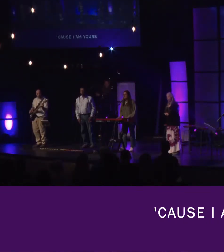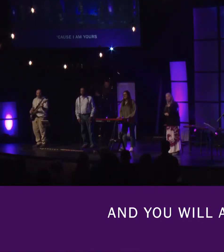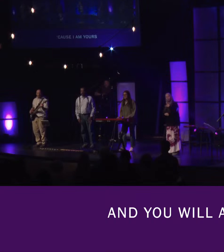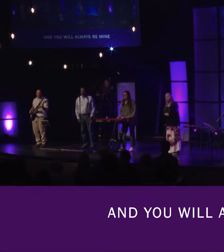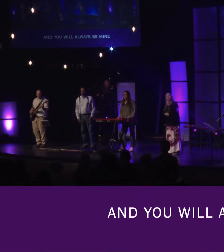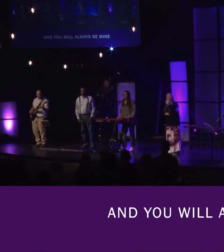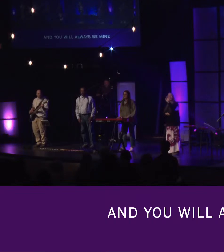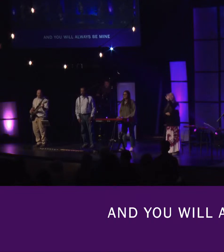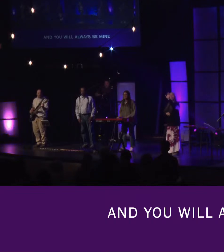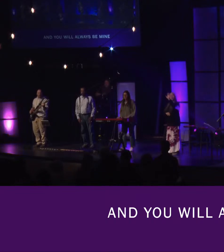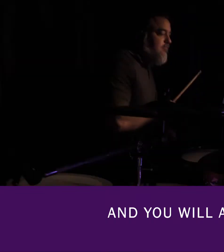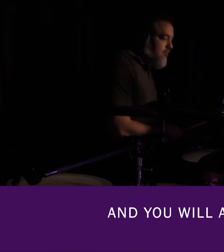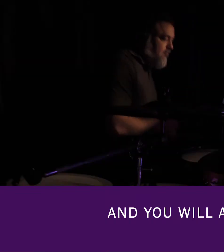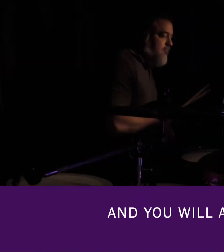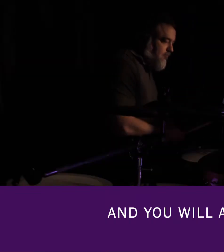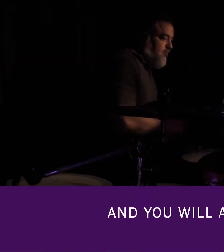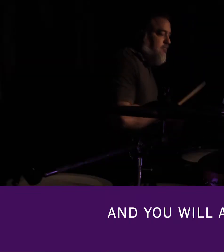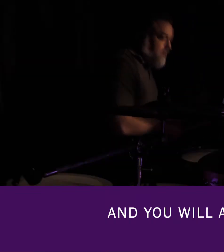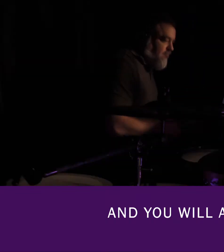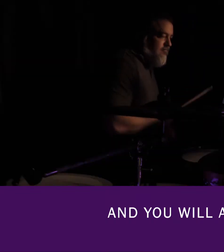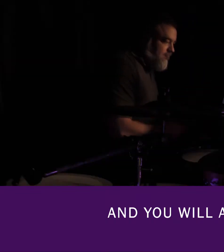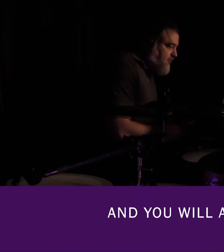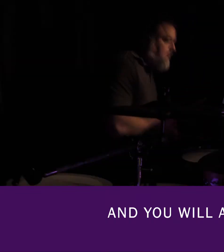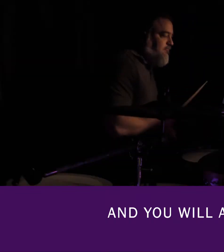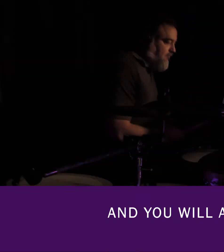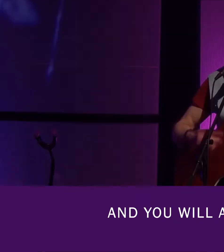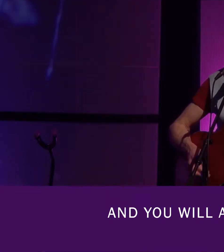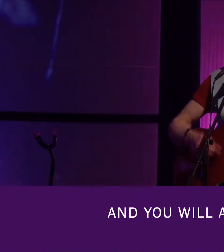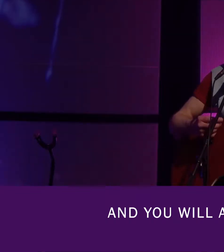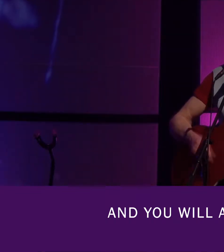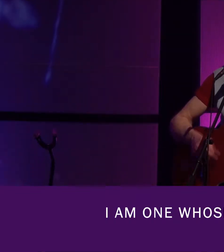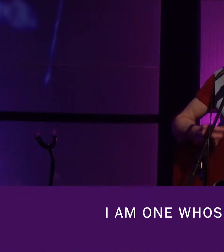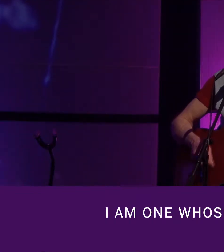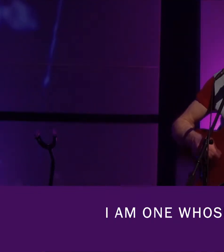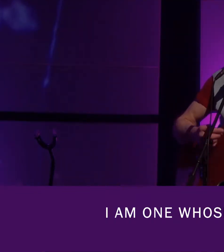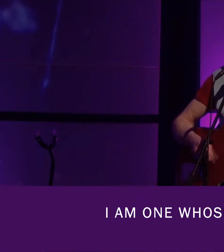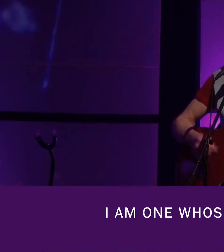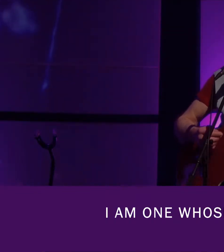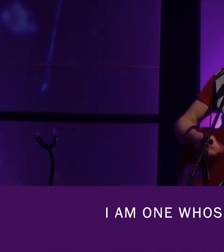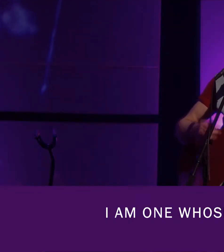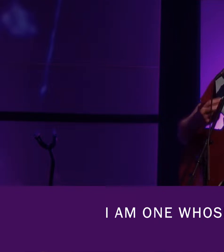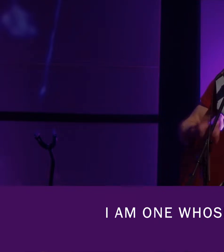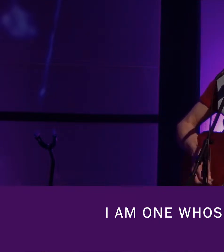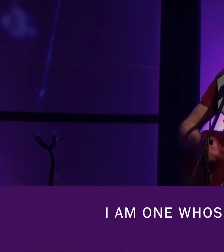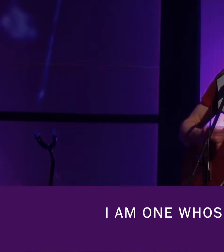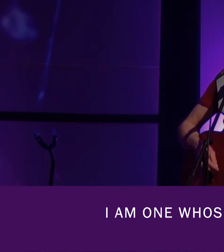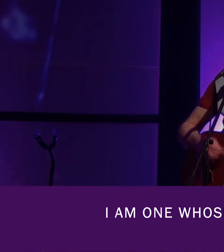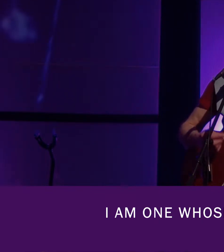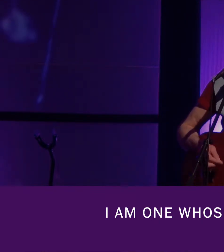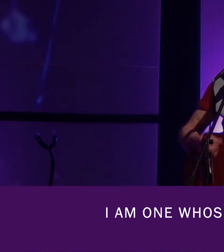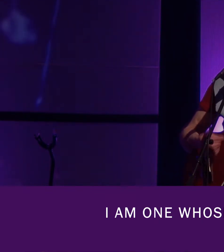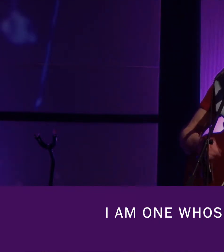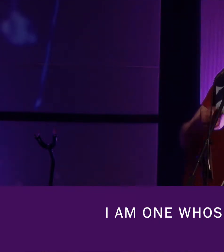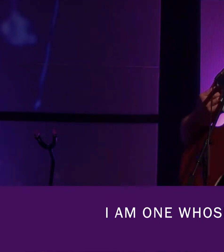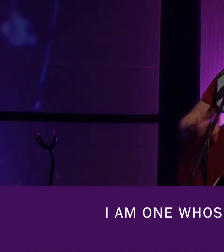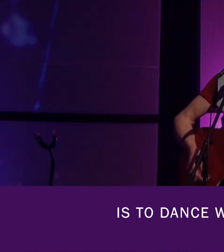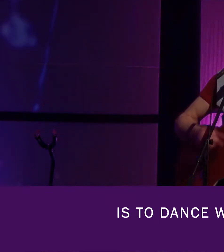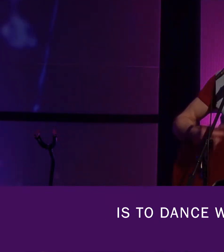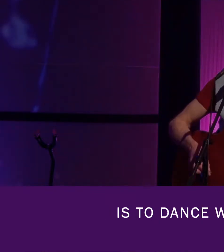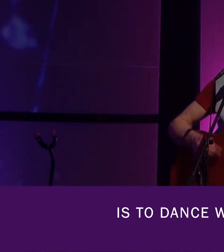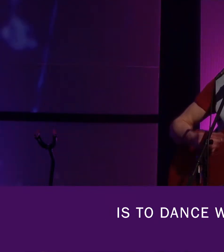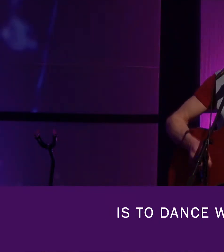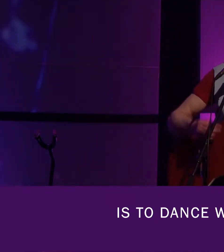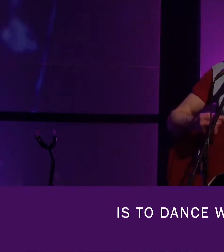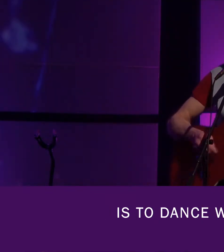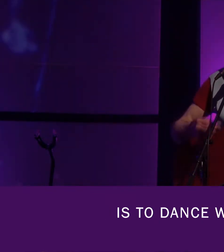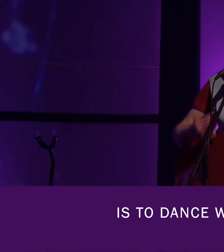yours, and you will always be mine. I am one whose one ambition is